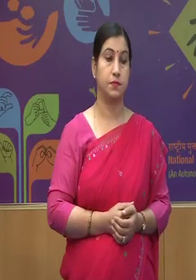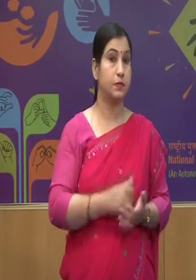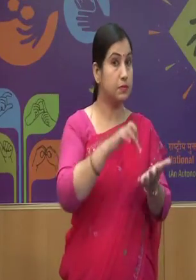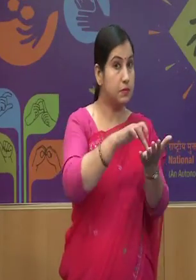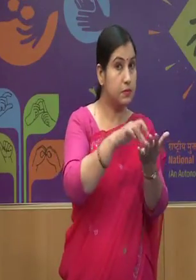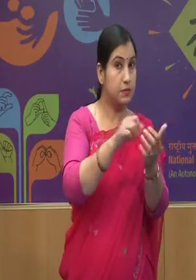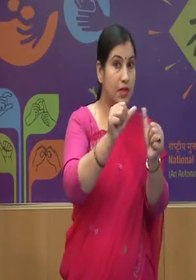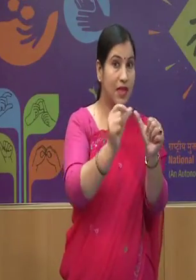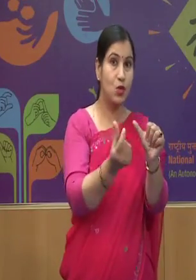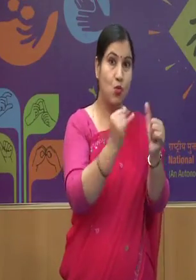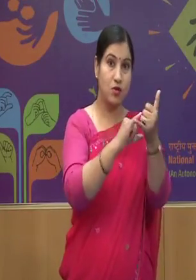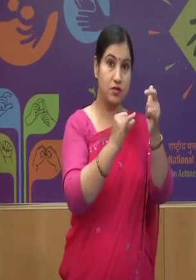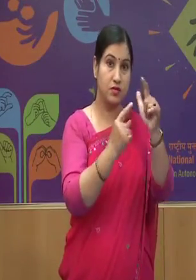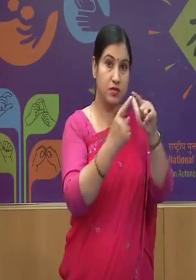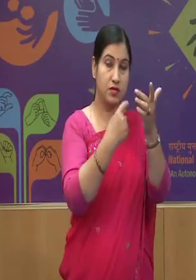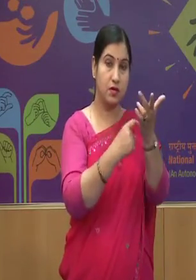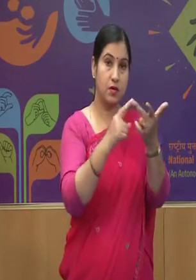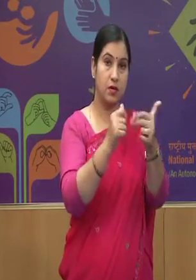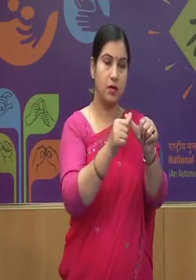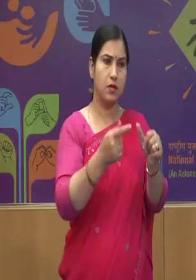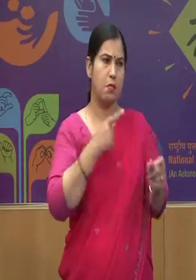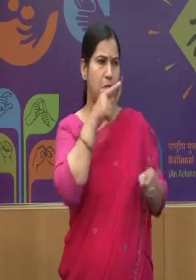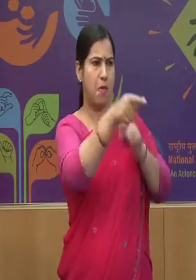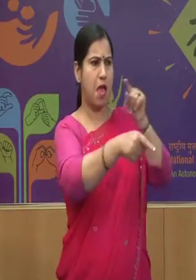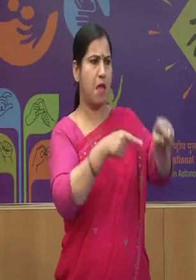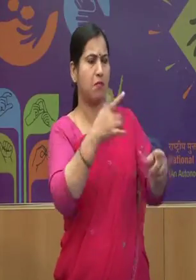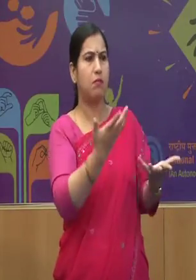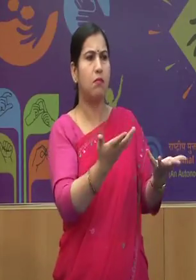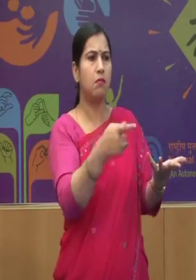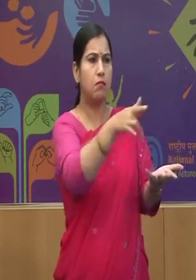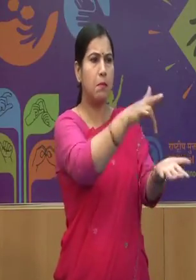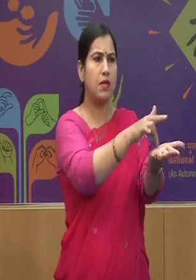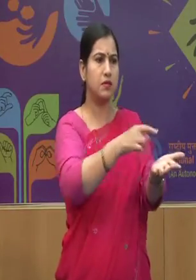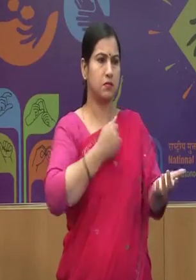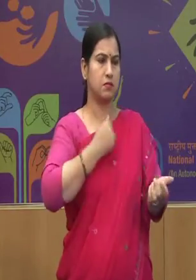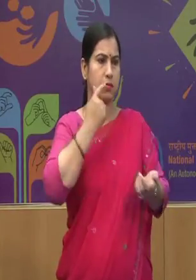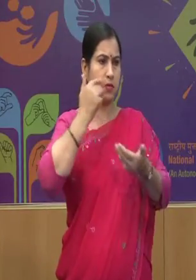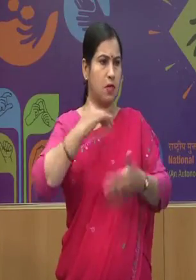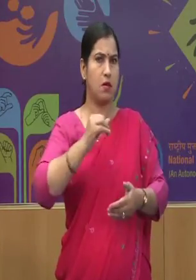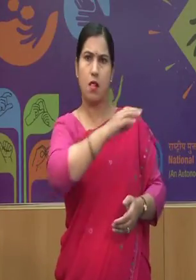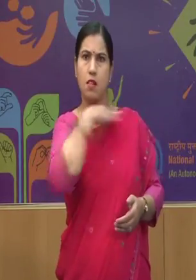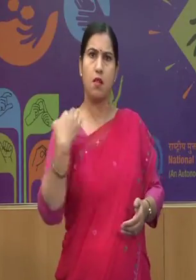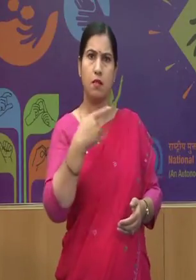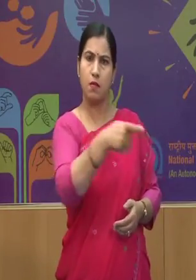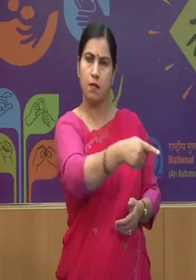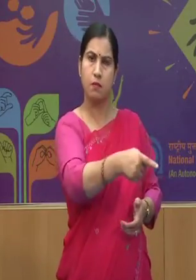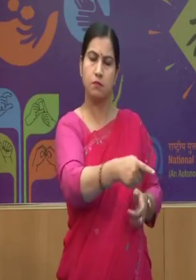Austria blamed Serbia for the death of their prince and threatened to declare war for